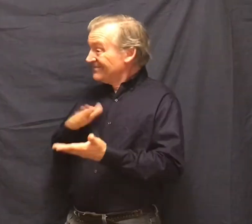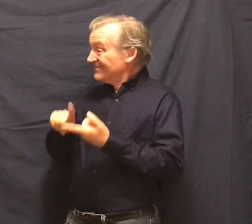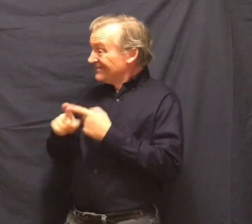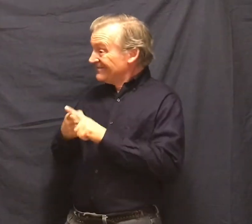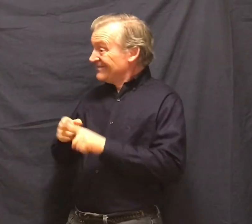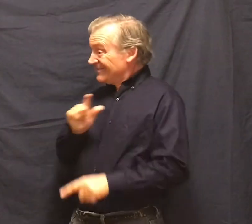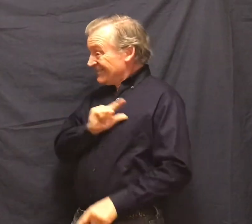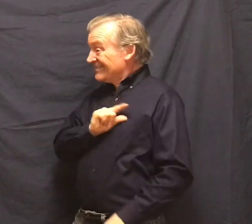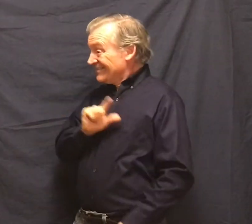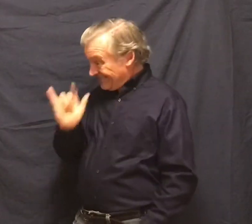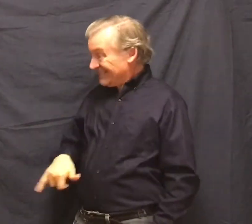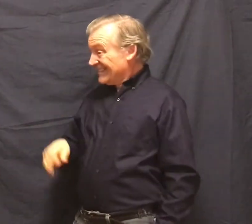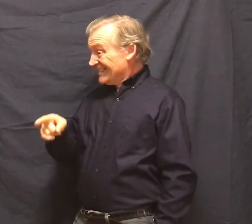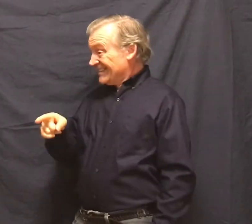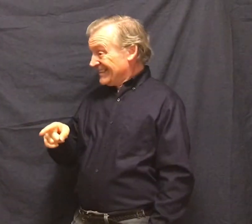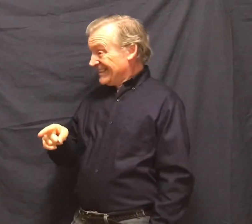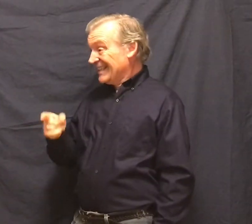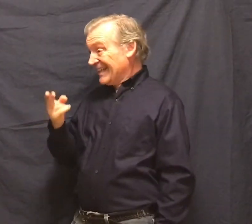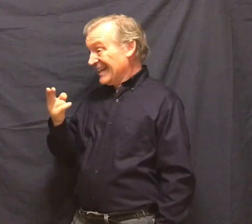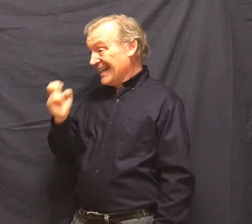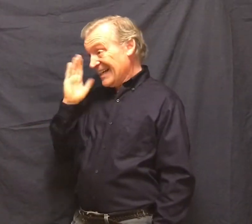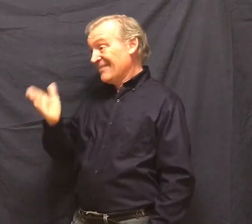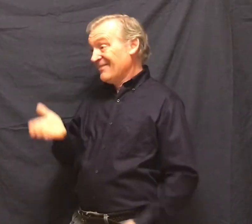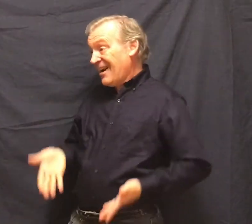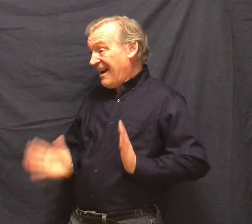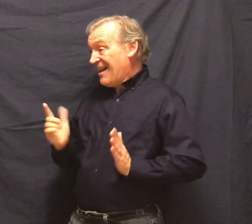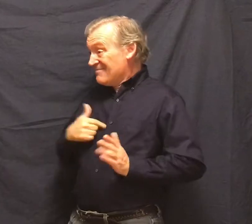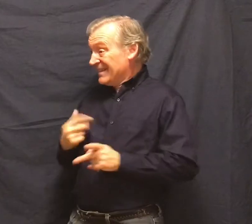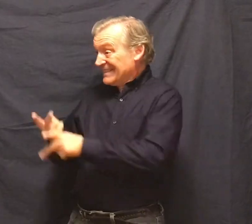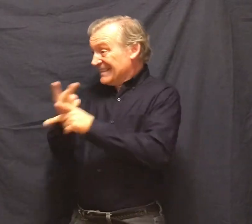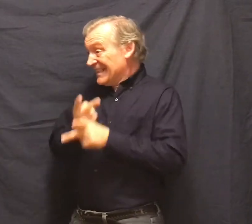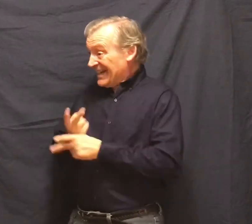That's the guy, and he's going to let me tend the rabbits.